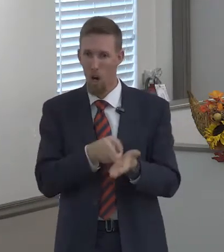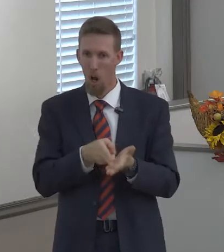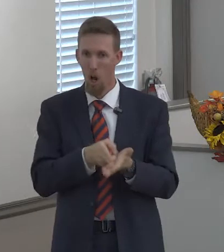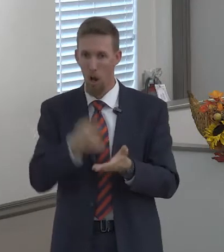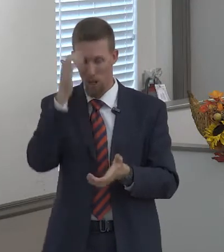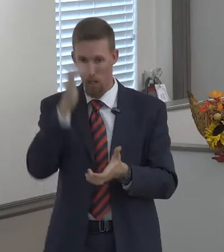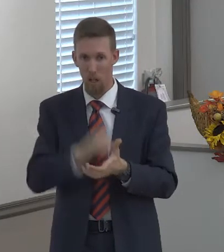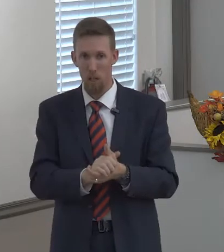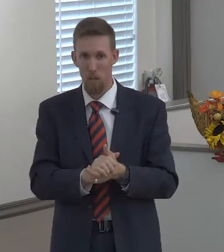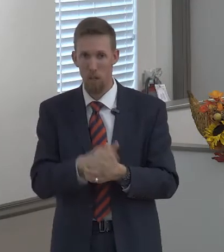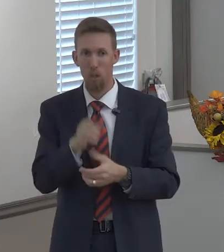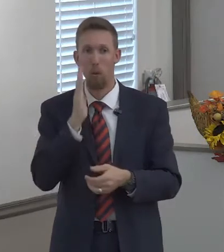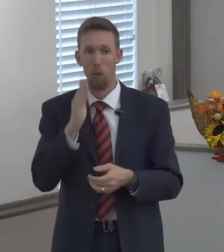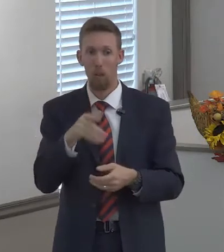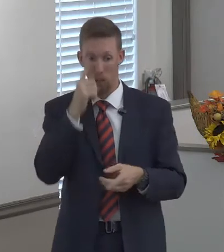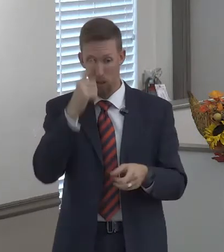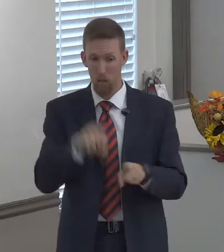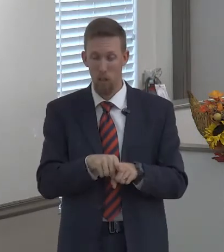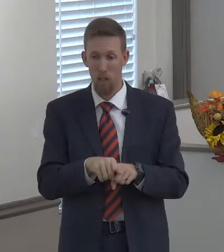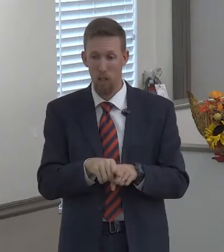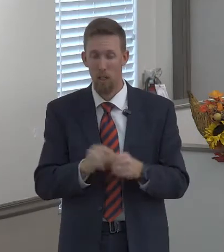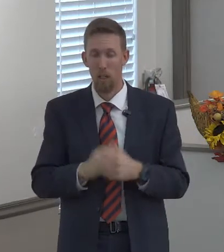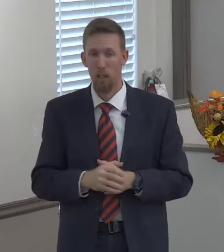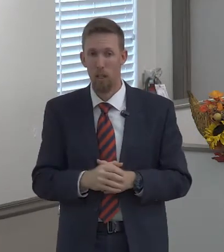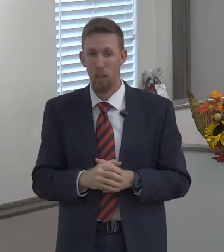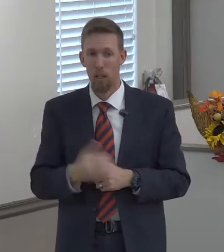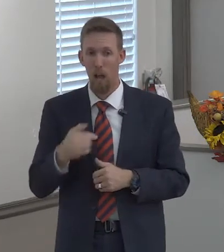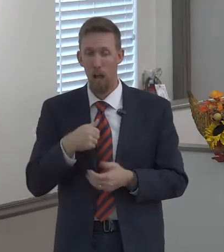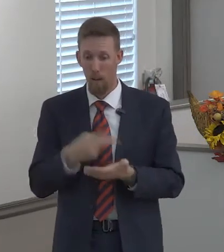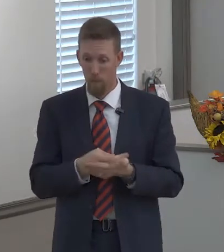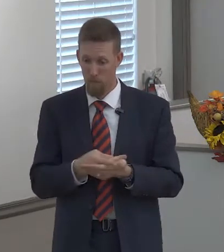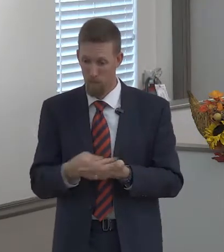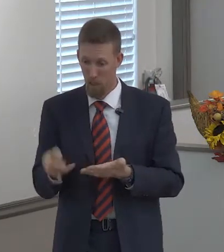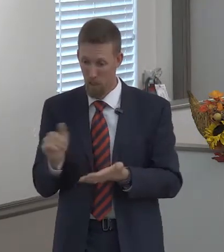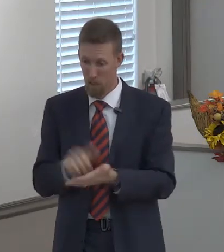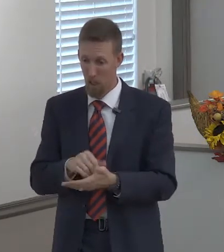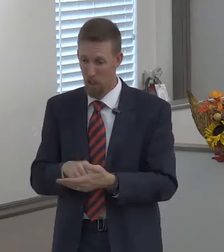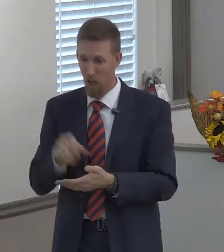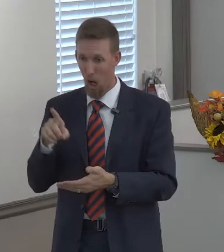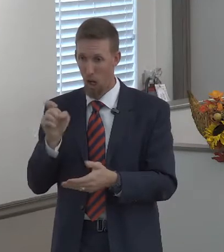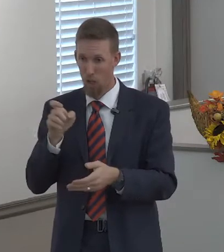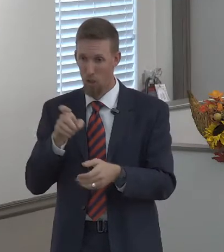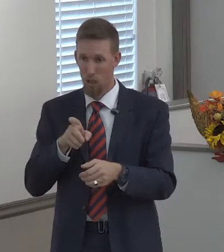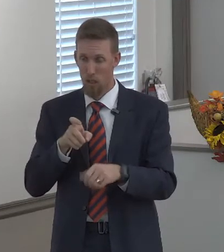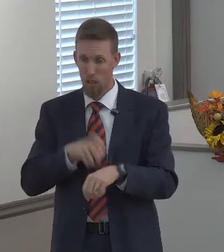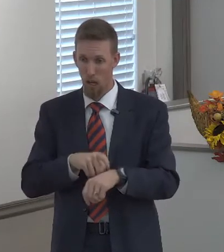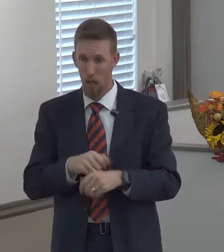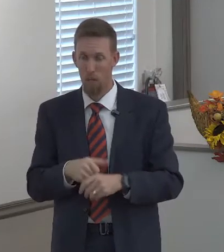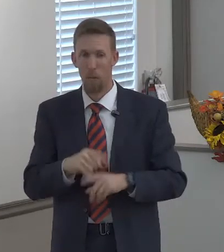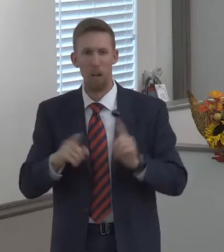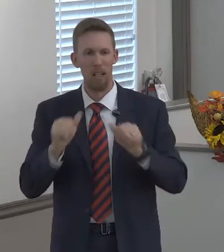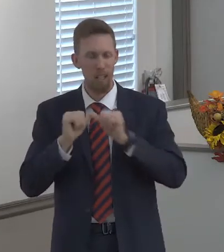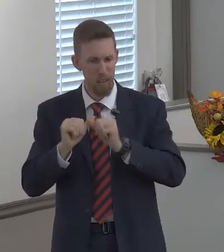He loved the church, and so, boy, we husbands are kind of on the line here. Just as Christ has loved his church. By the way, this building